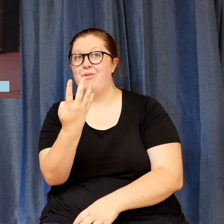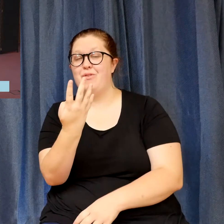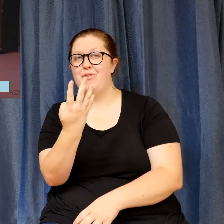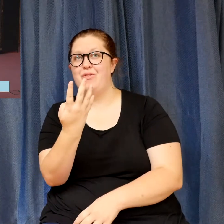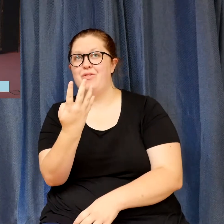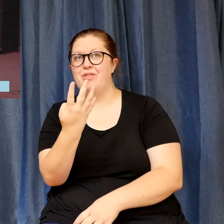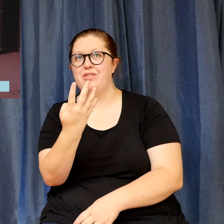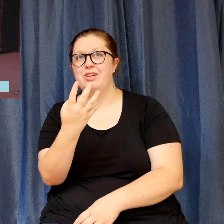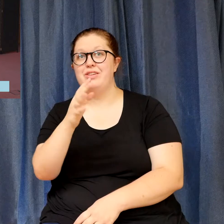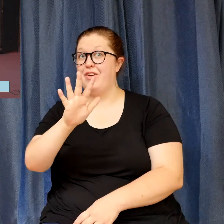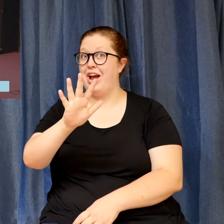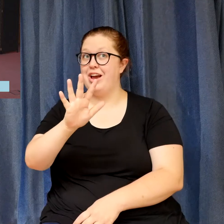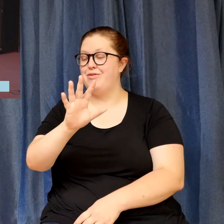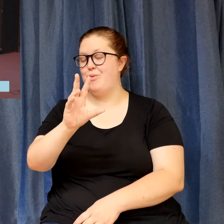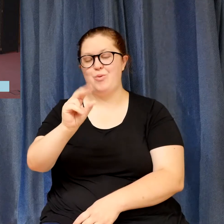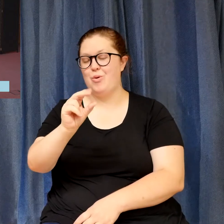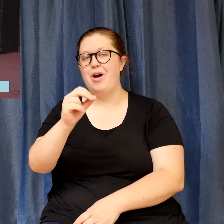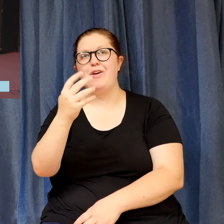four areas